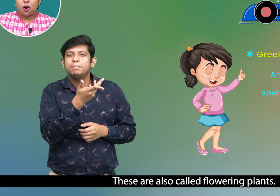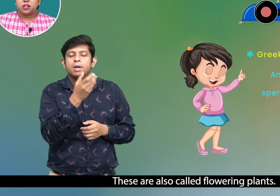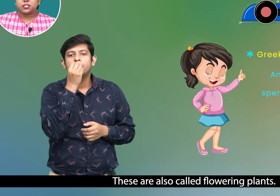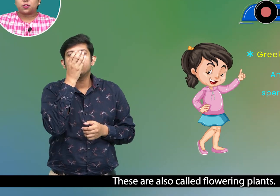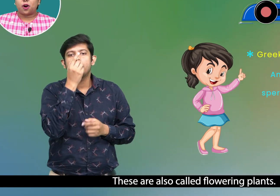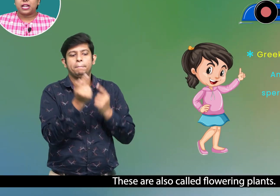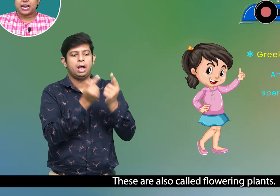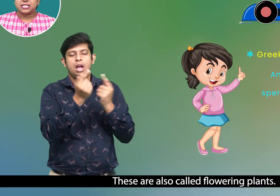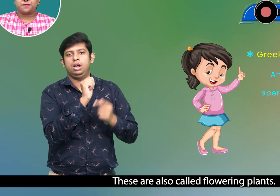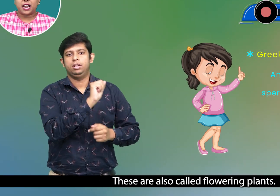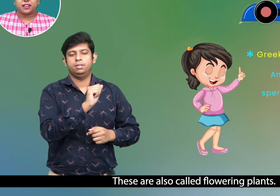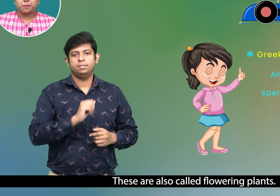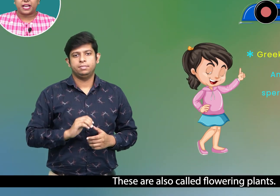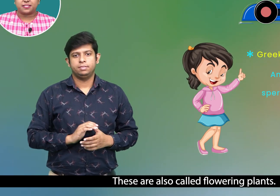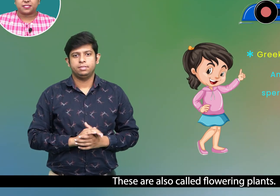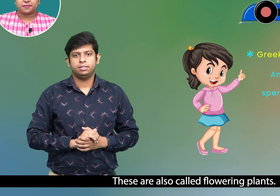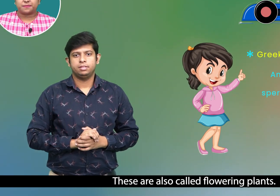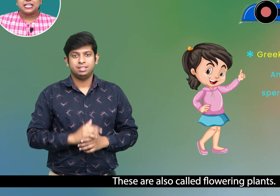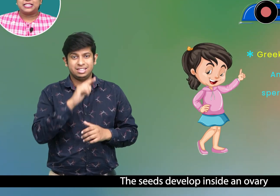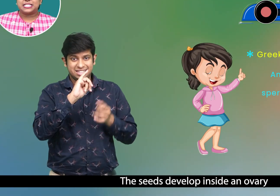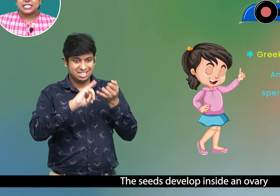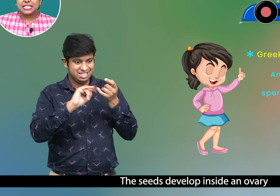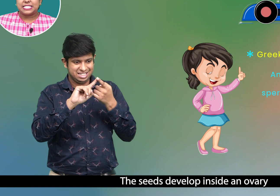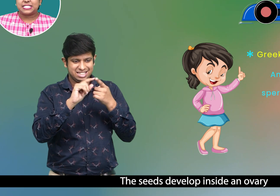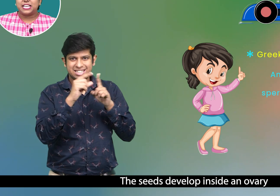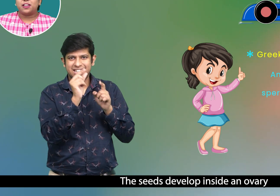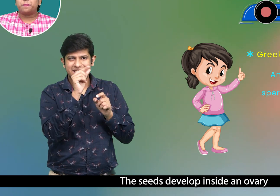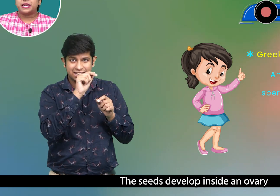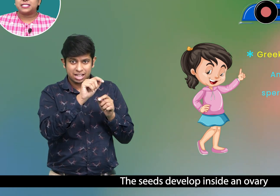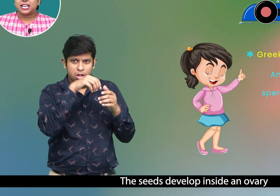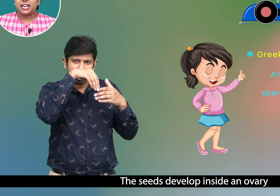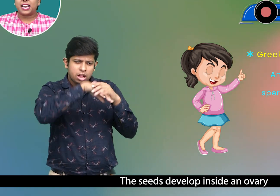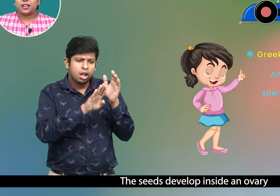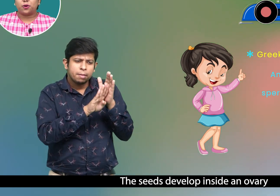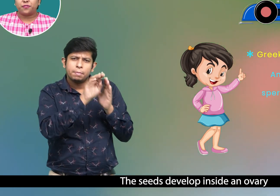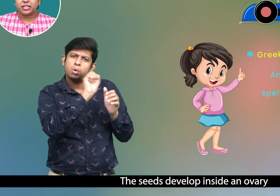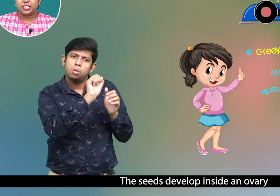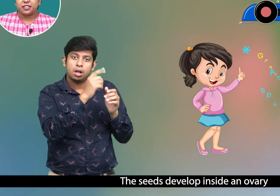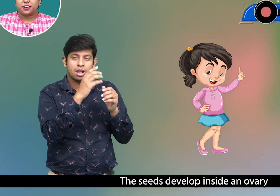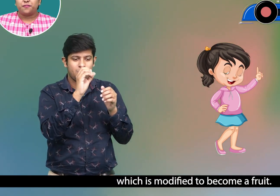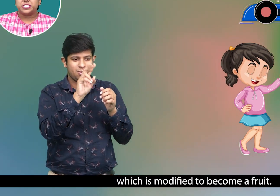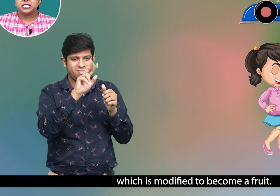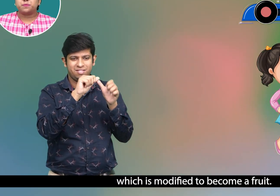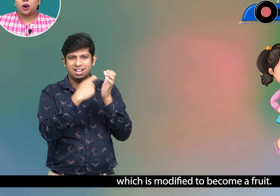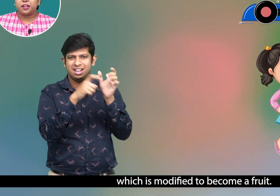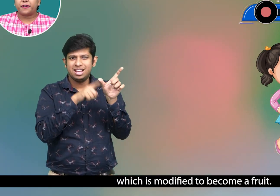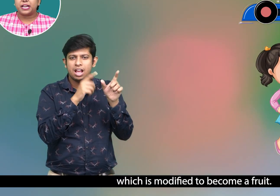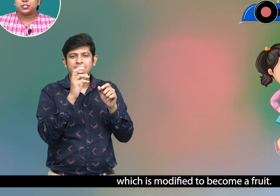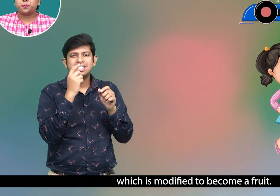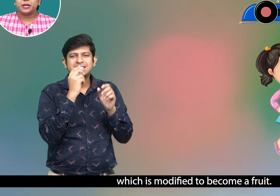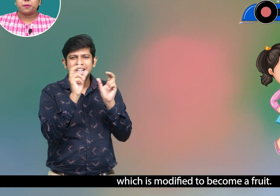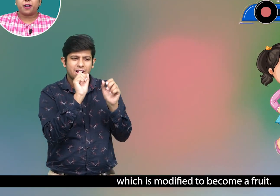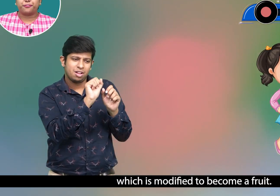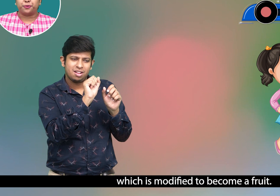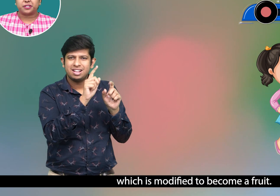These are also called as flowering plants. The seeds develop inside an ovary which is